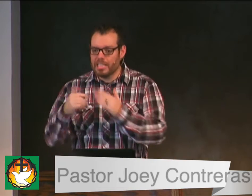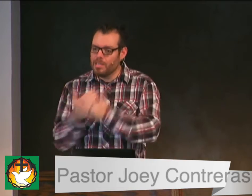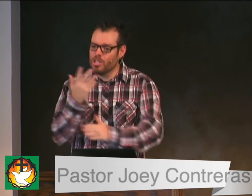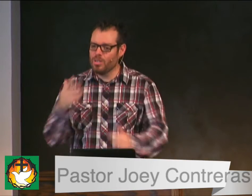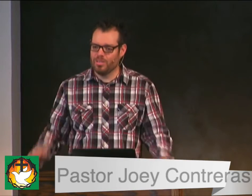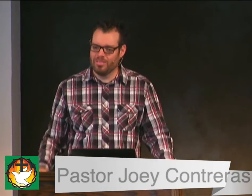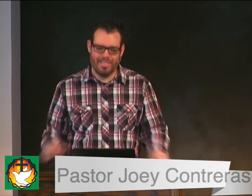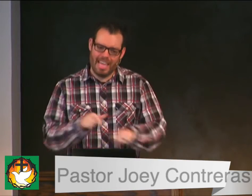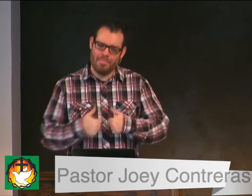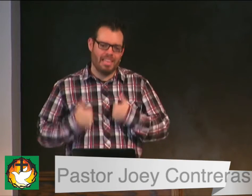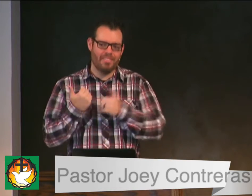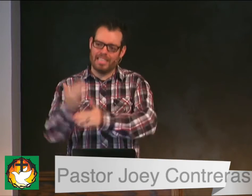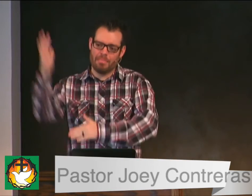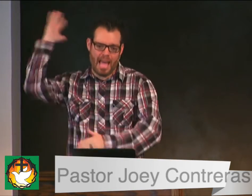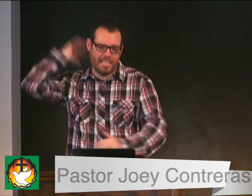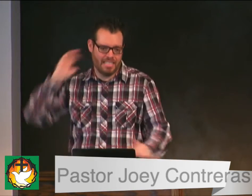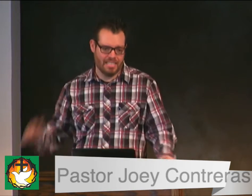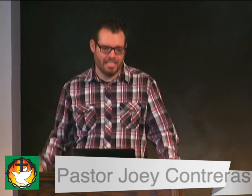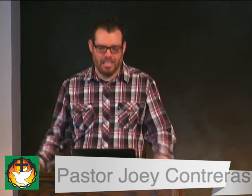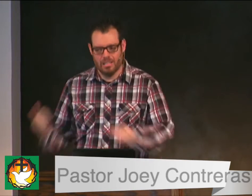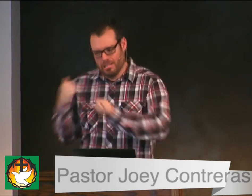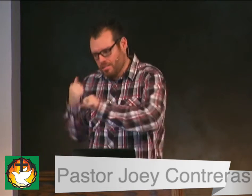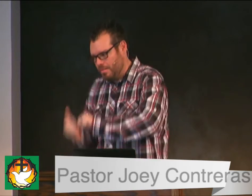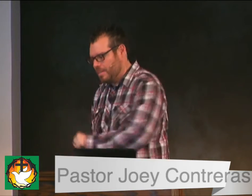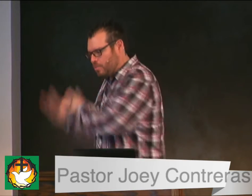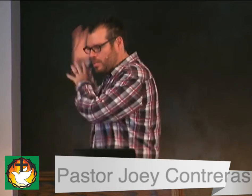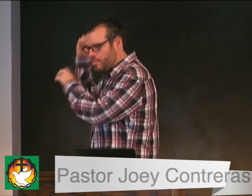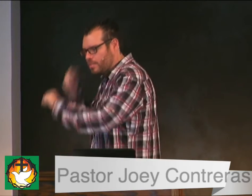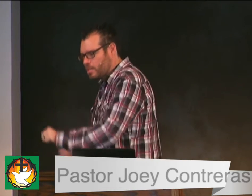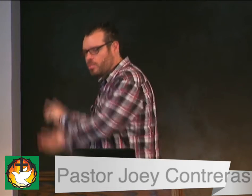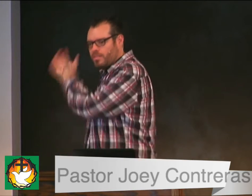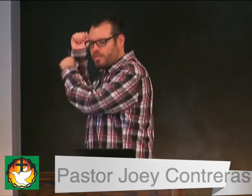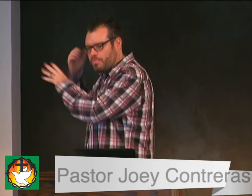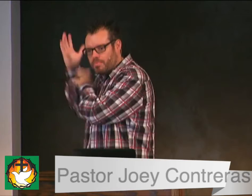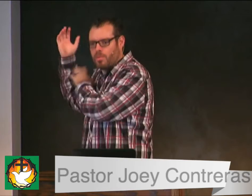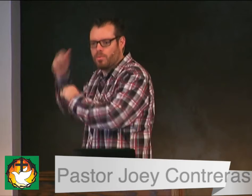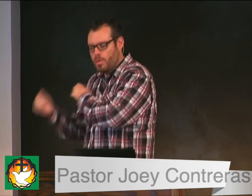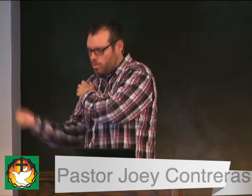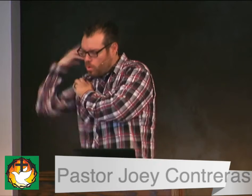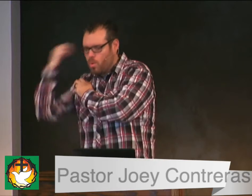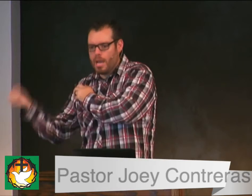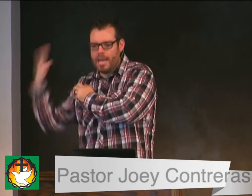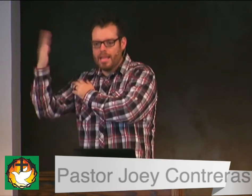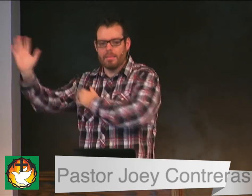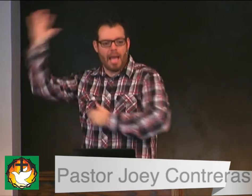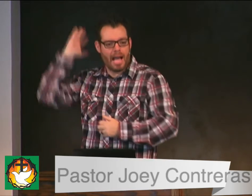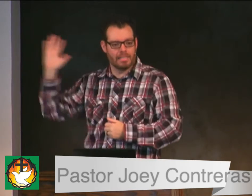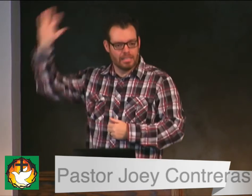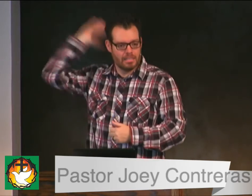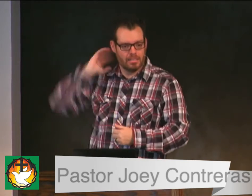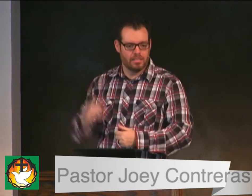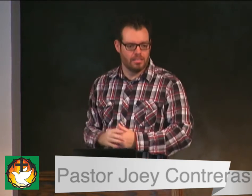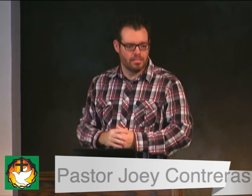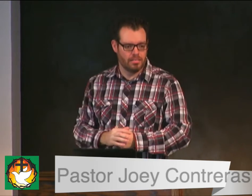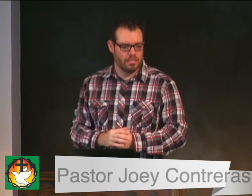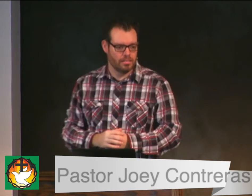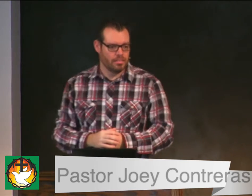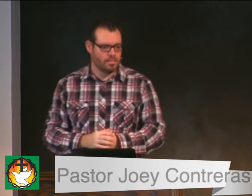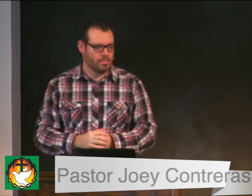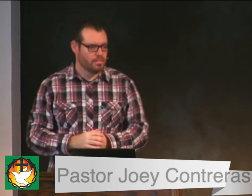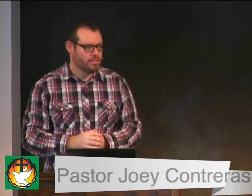So we need to be new. We can't be living in the past. We have to throw away the past.